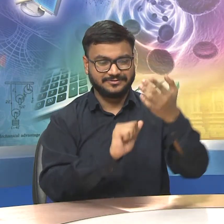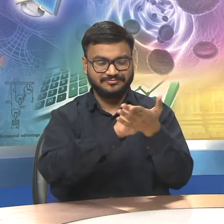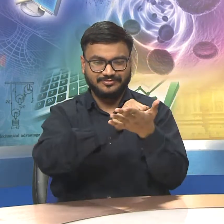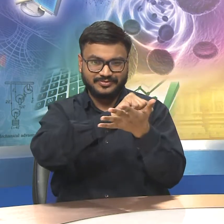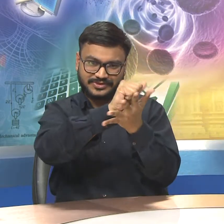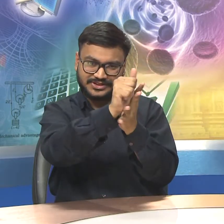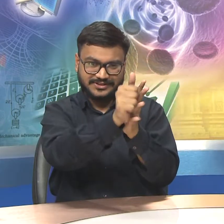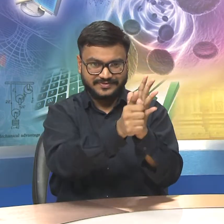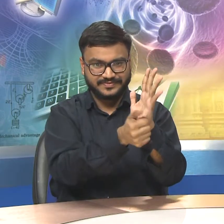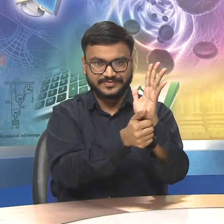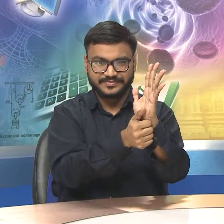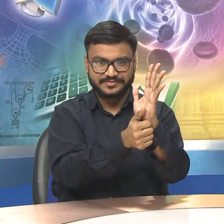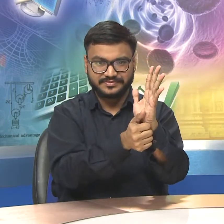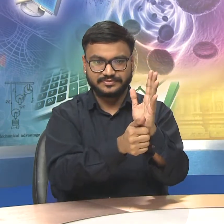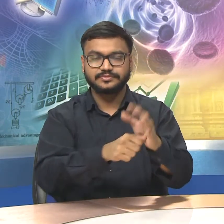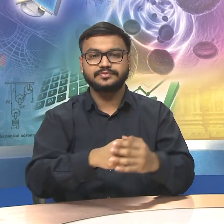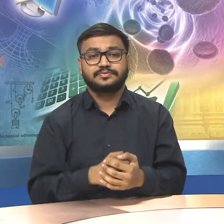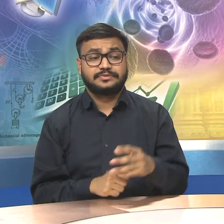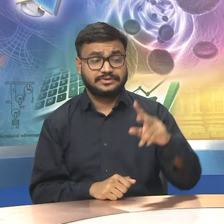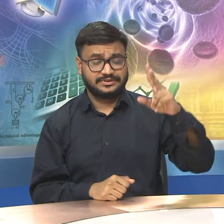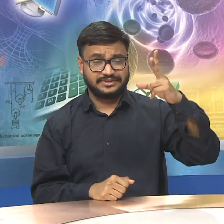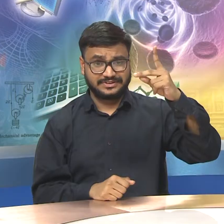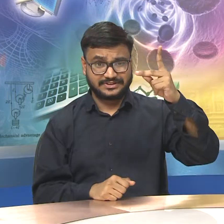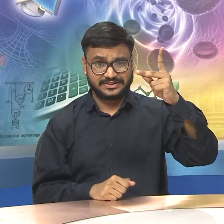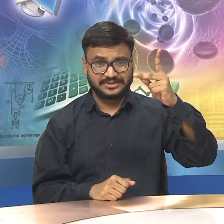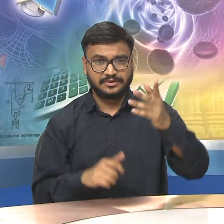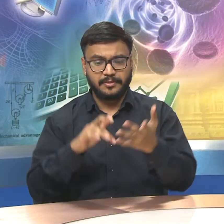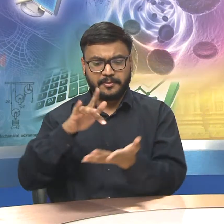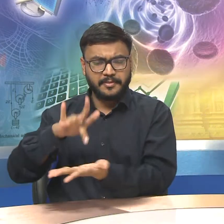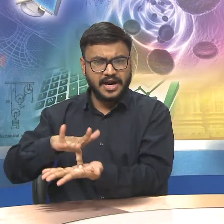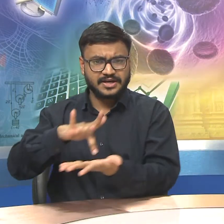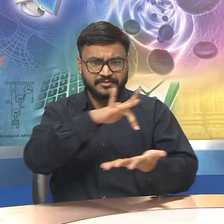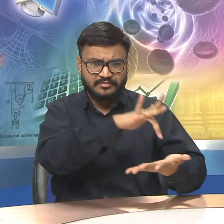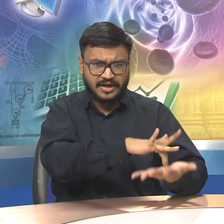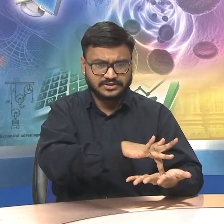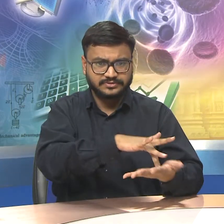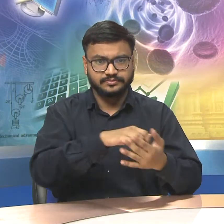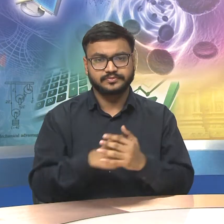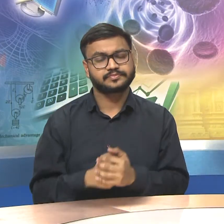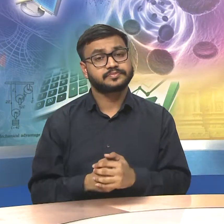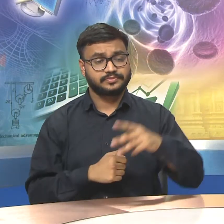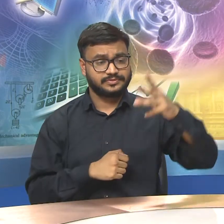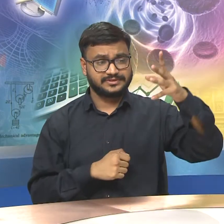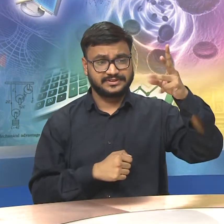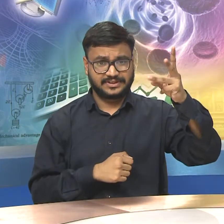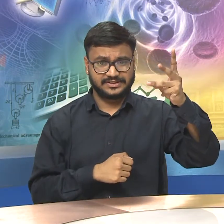First is hand shape. Second is place of